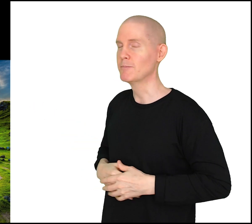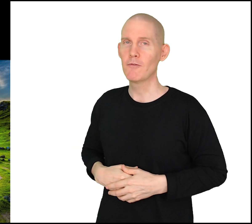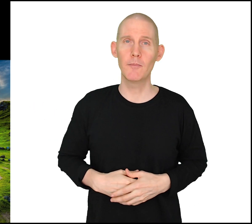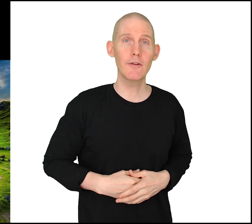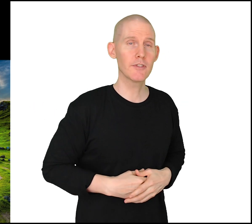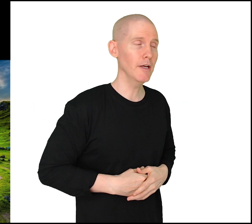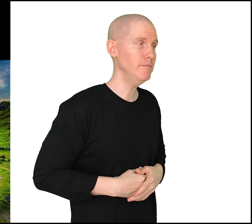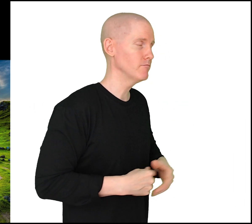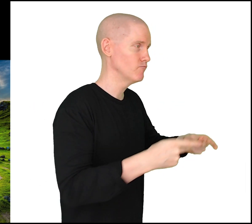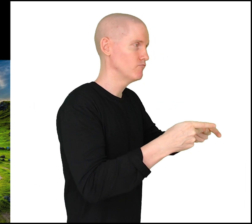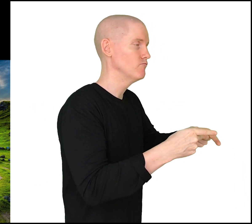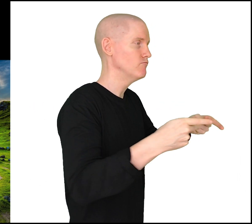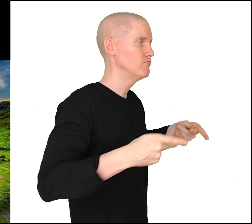From the other side.